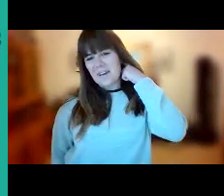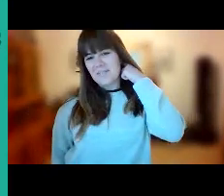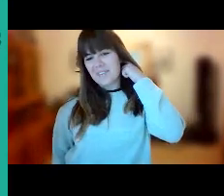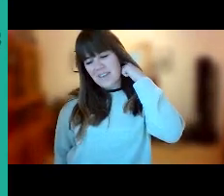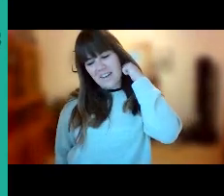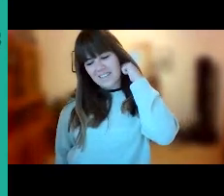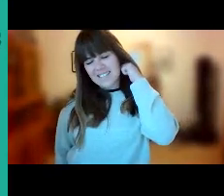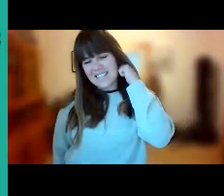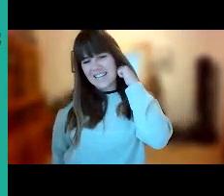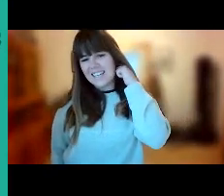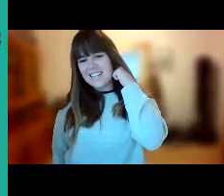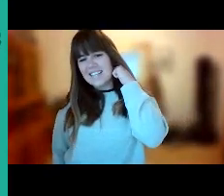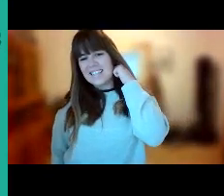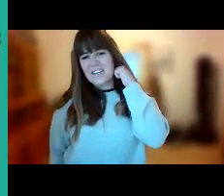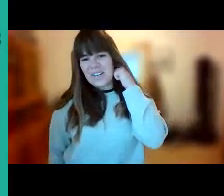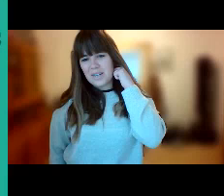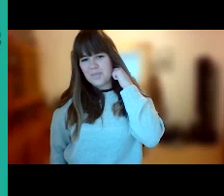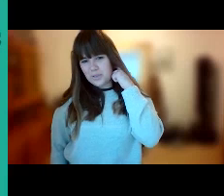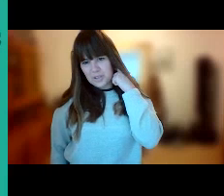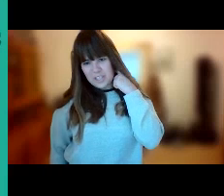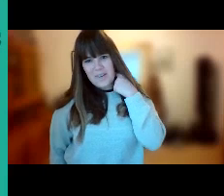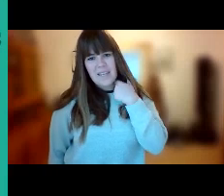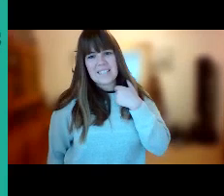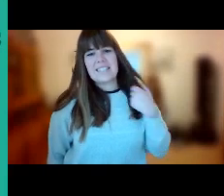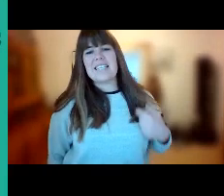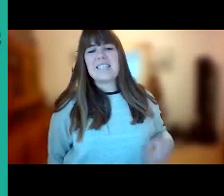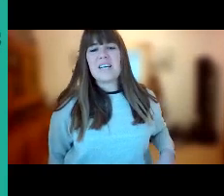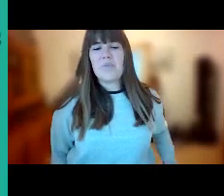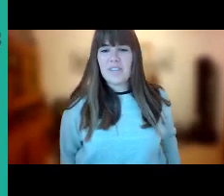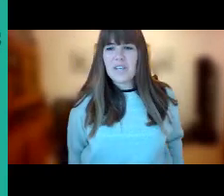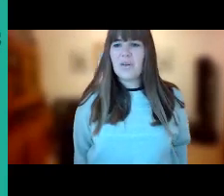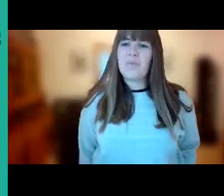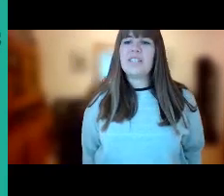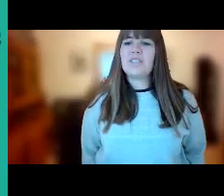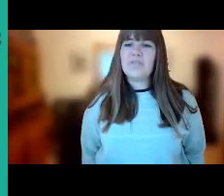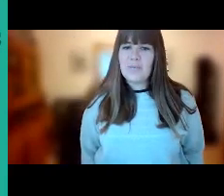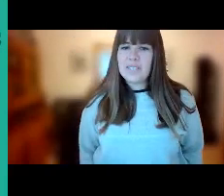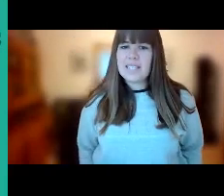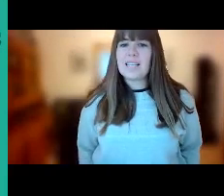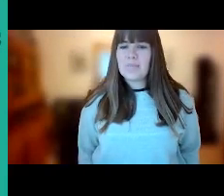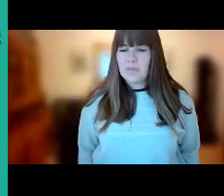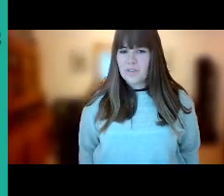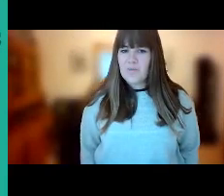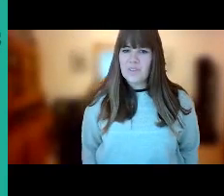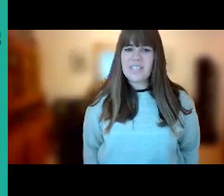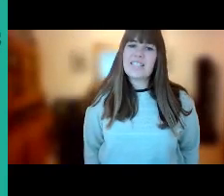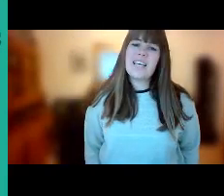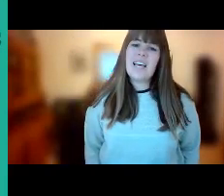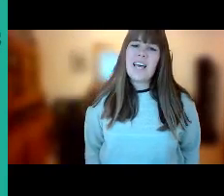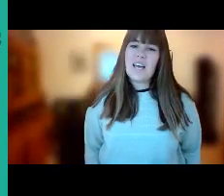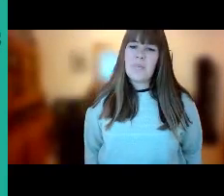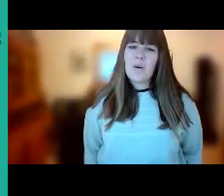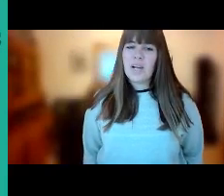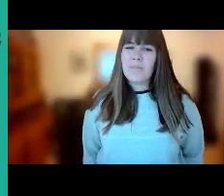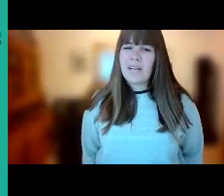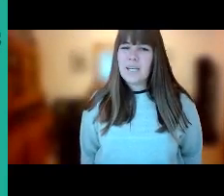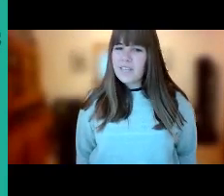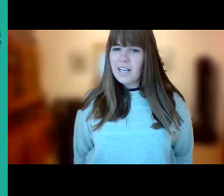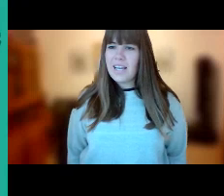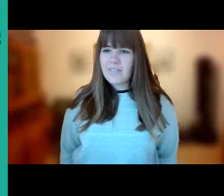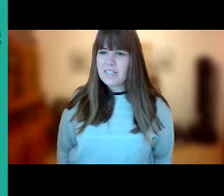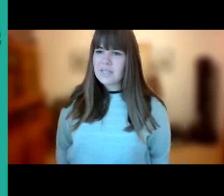So thank you for having us today. So I'm Georgia, as Lee said. I'm one of the occupational therapists at Sport for Confidence. I